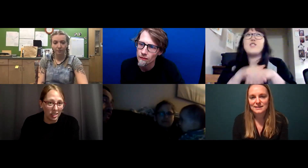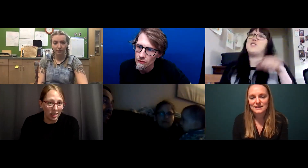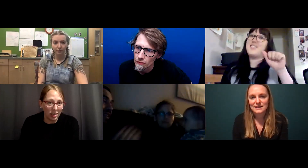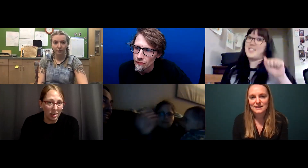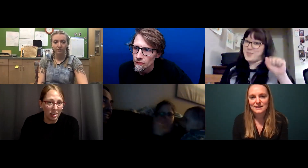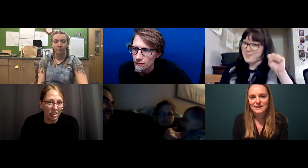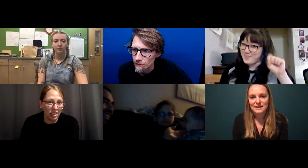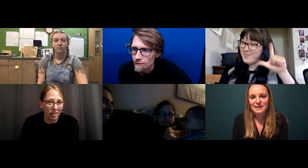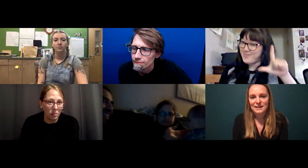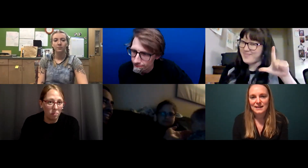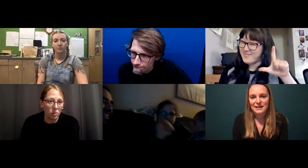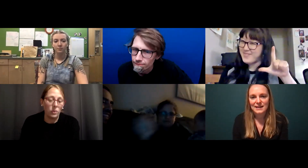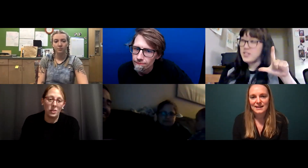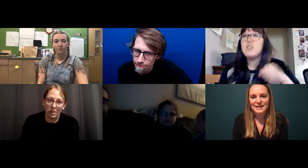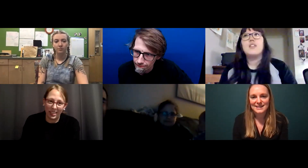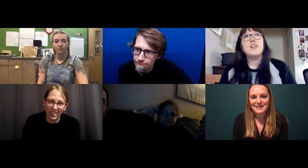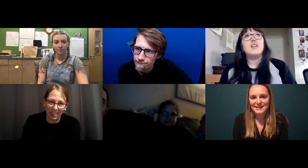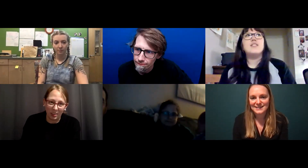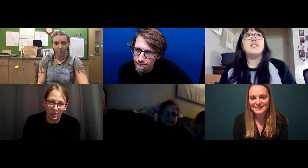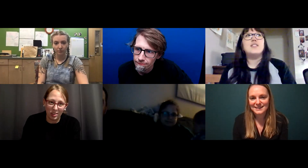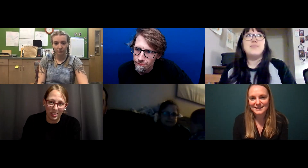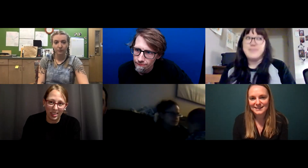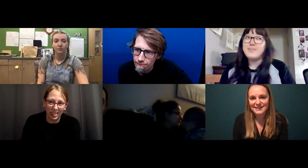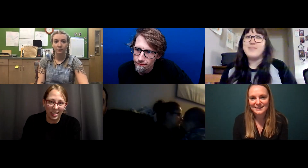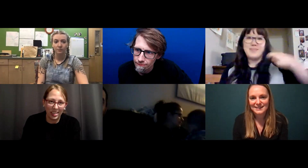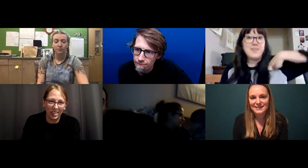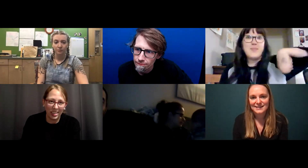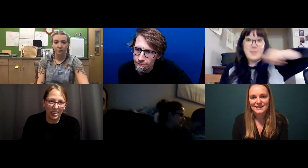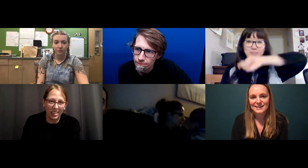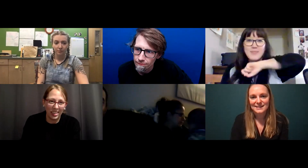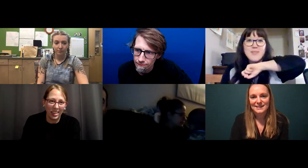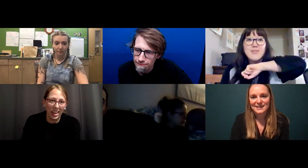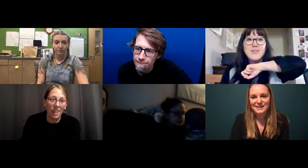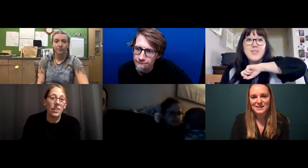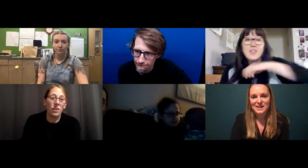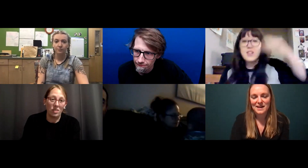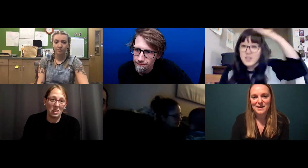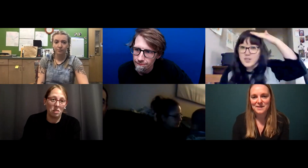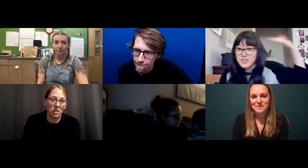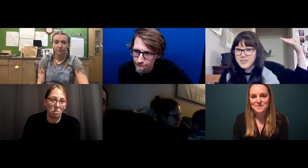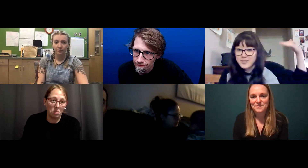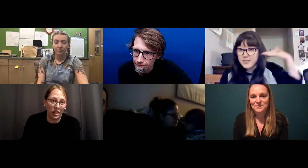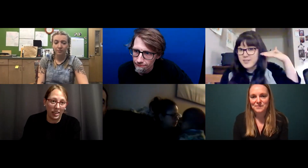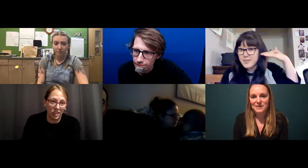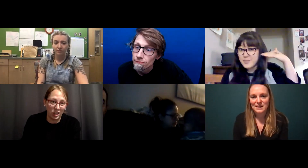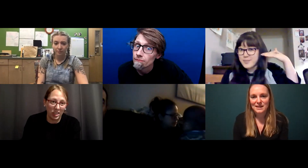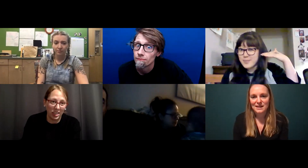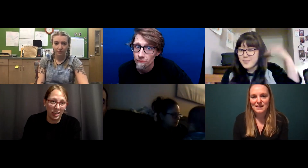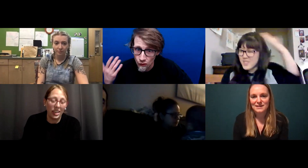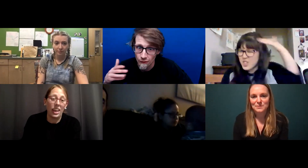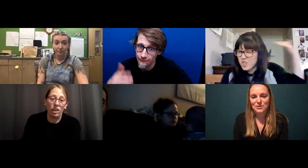English. We use American Sign Language. And then also some